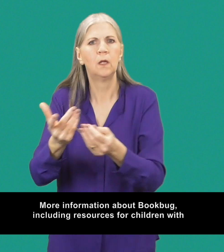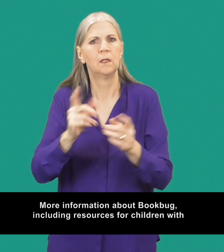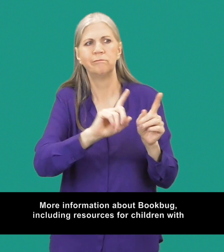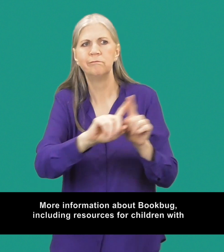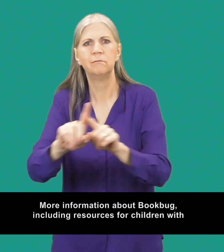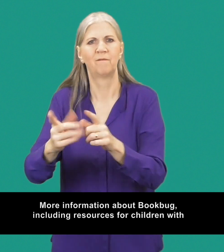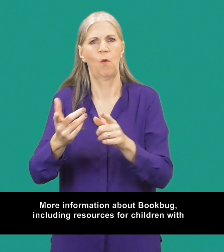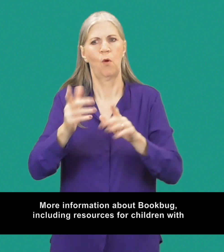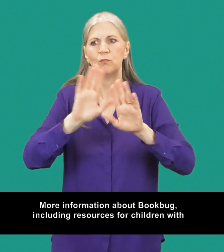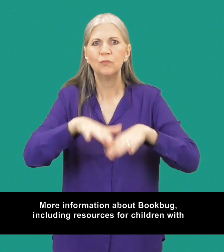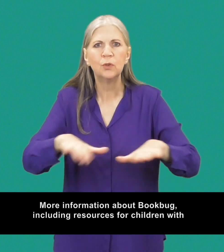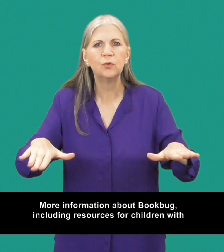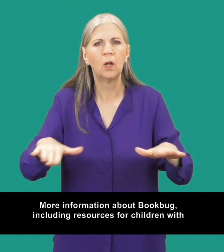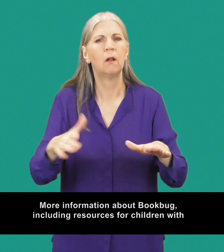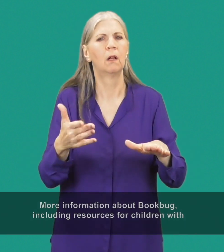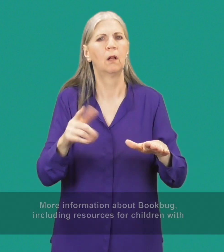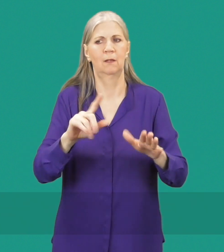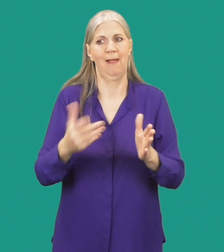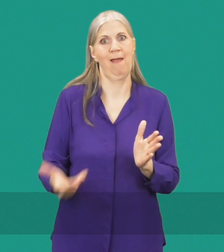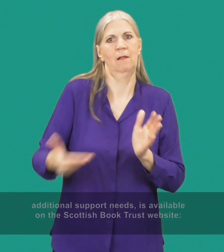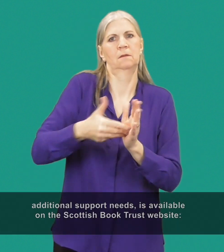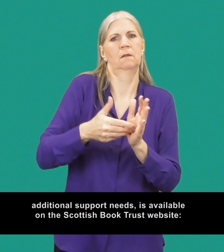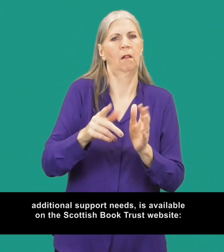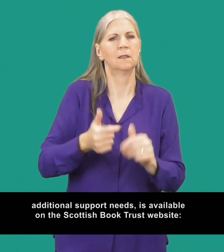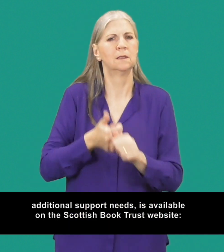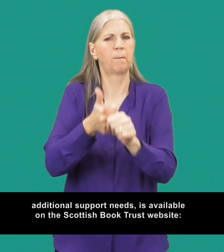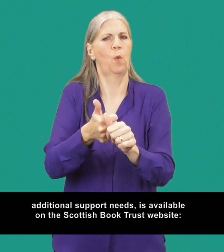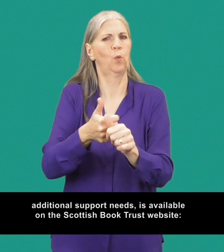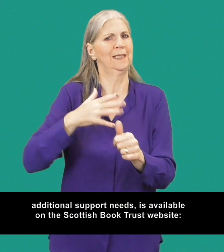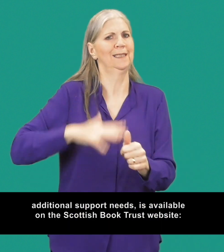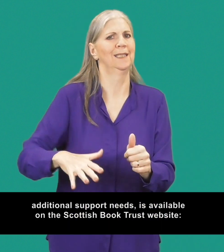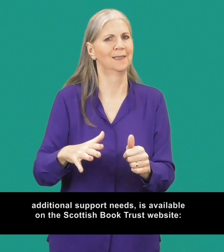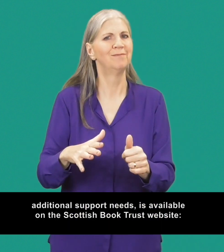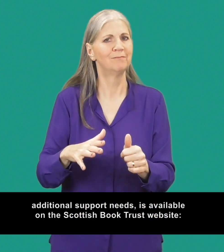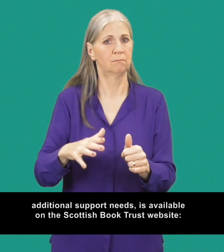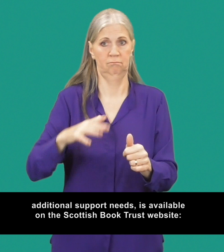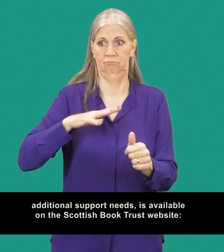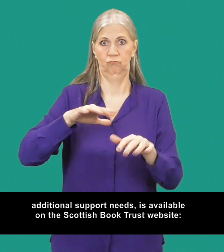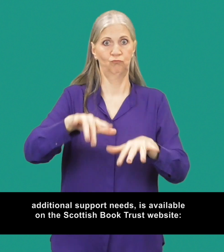with additional support needs, is available on the Scottish Book Trust website.